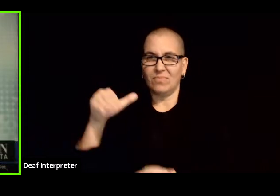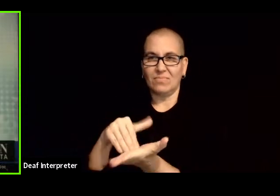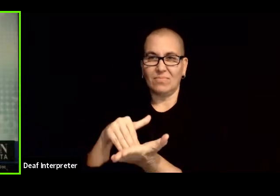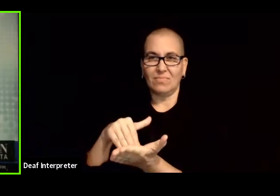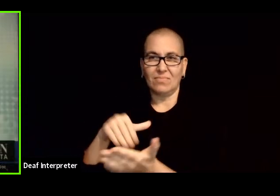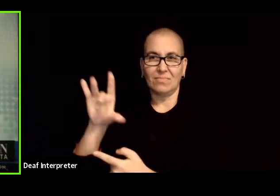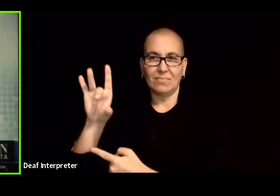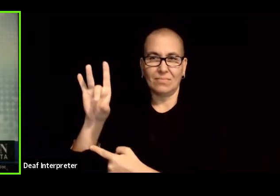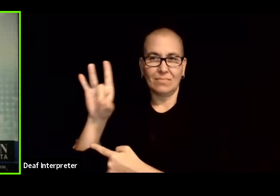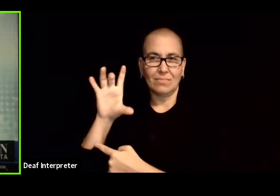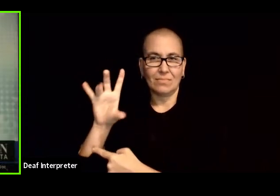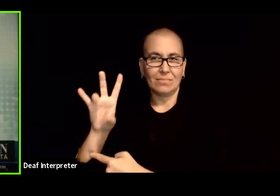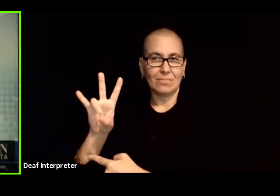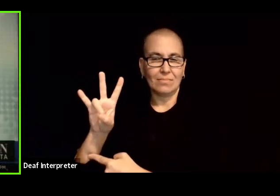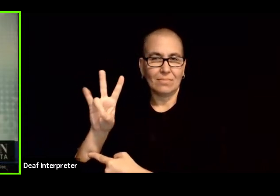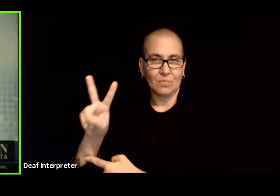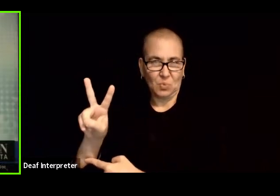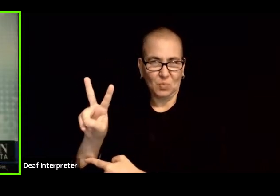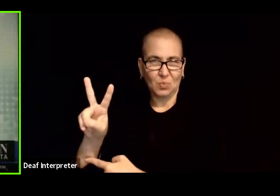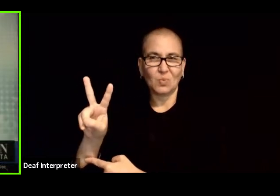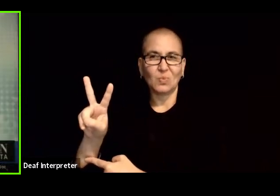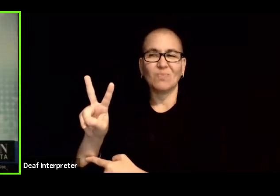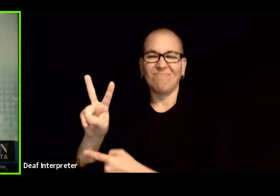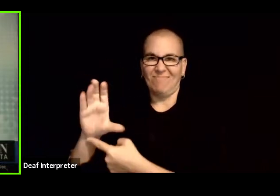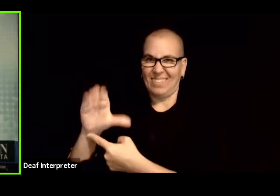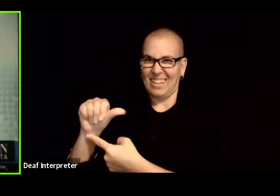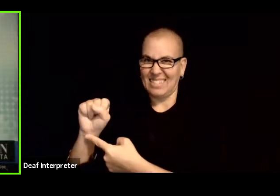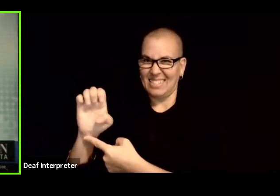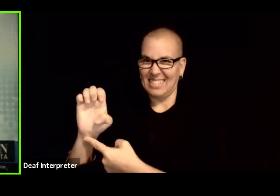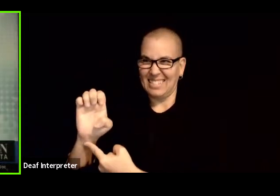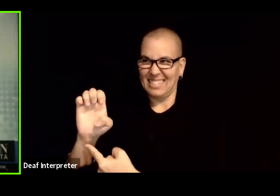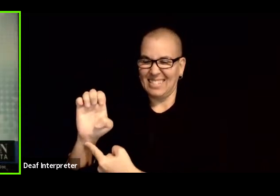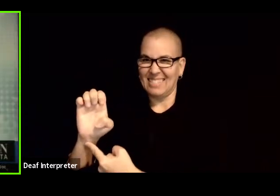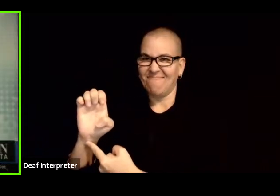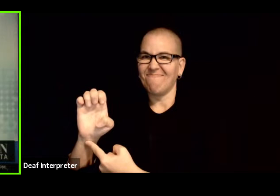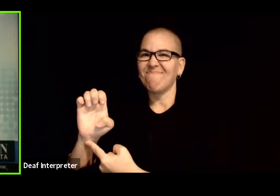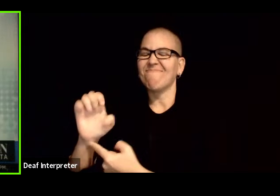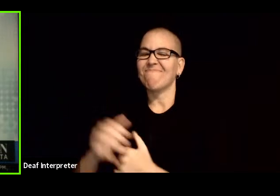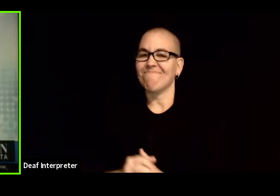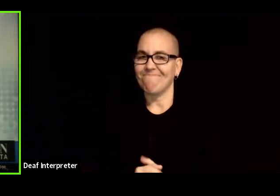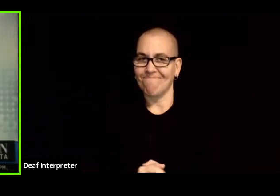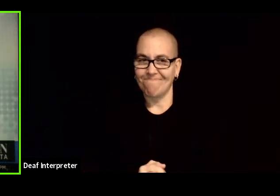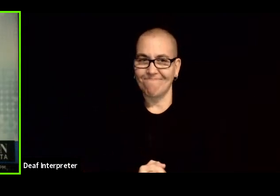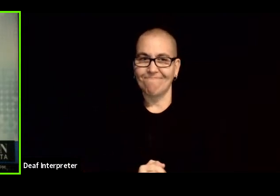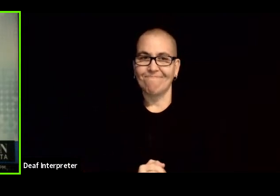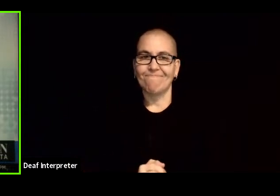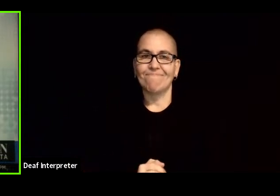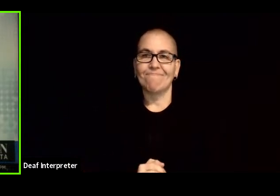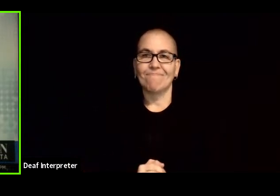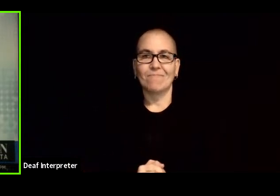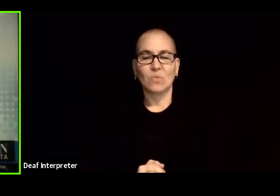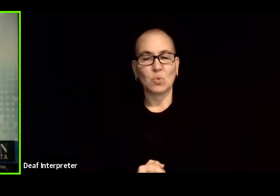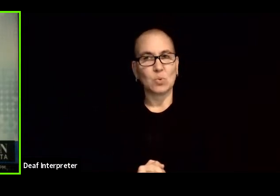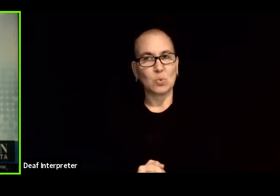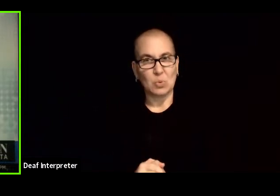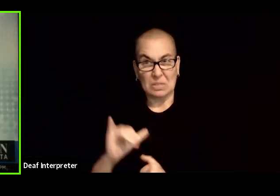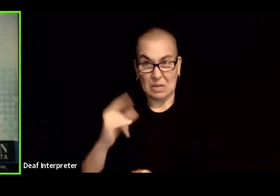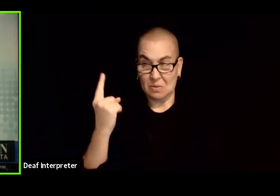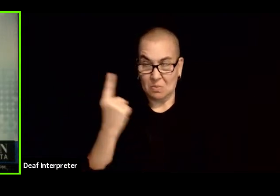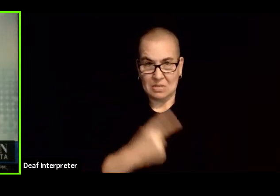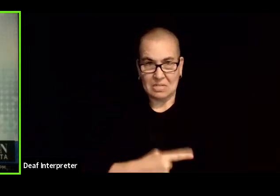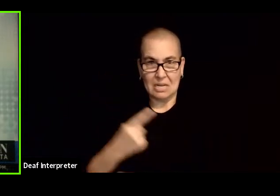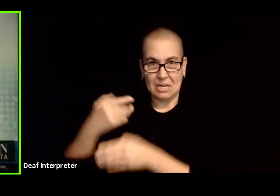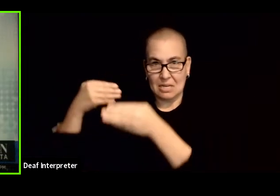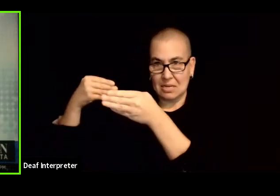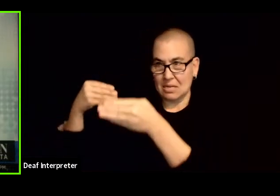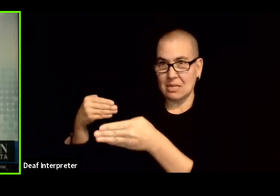2,872 additional laboratory certified cases since yesterday. This is on a testing volume of